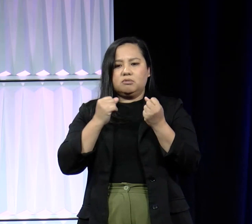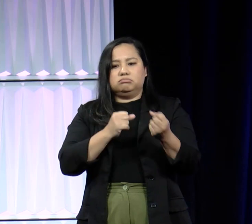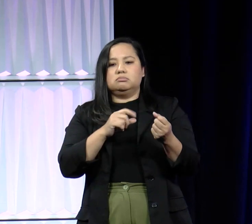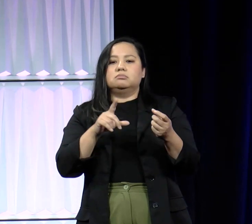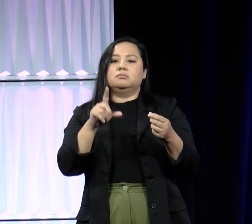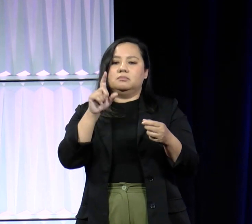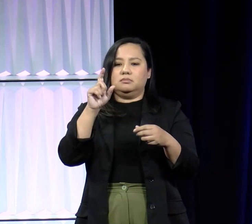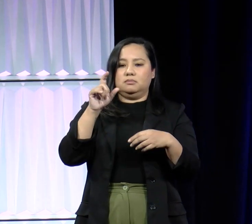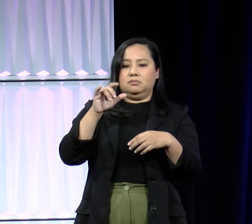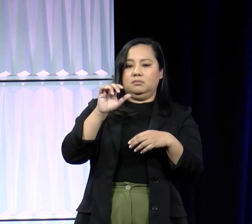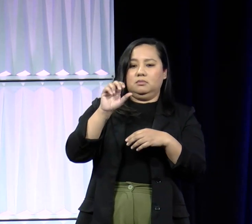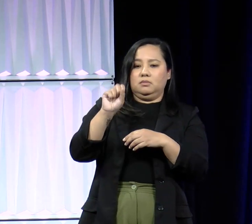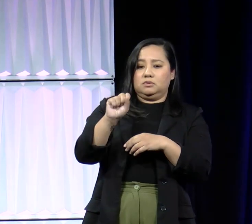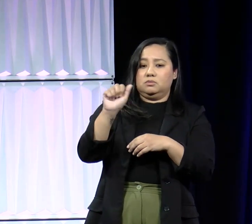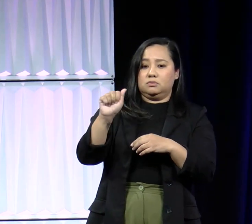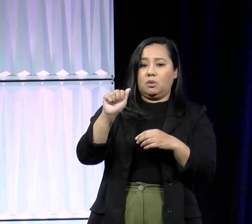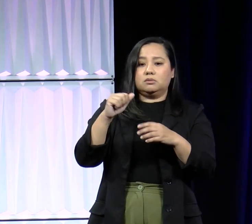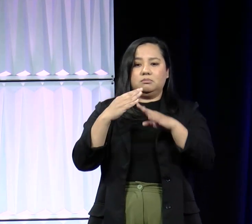one-size-fits-all